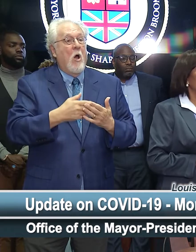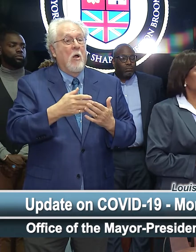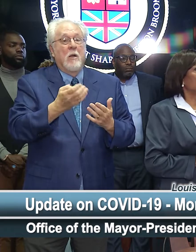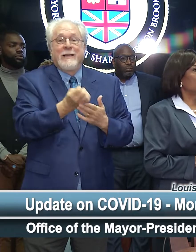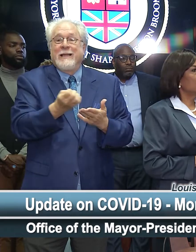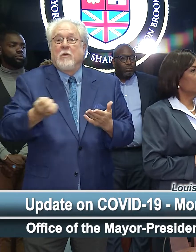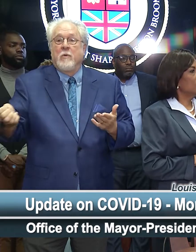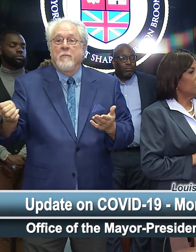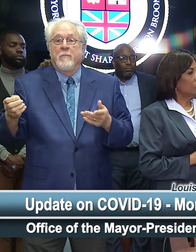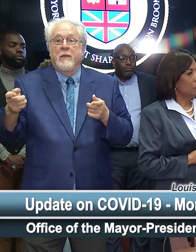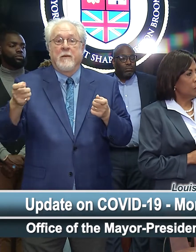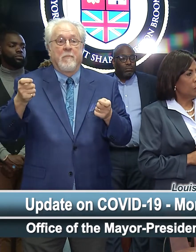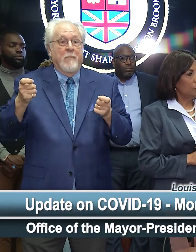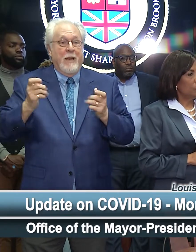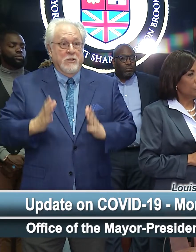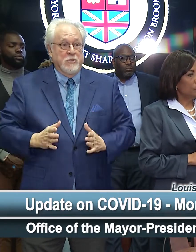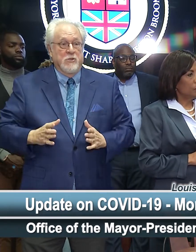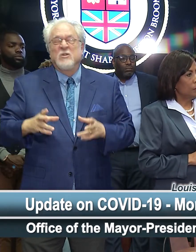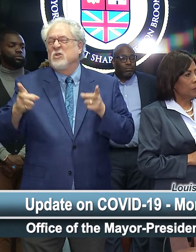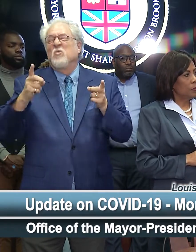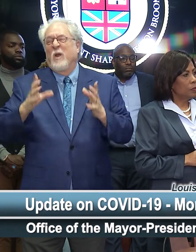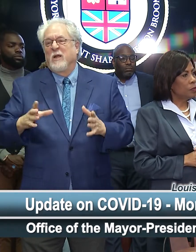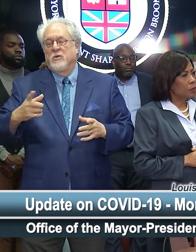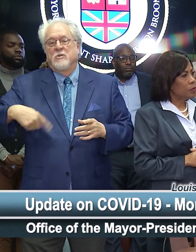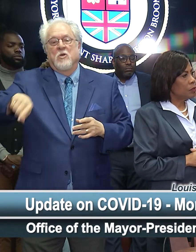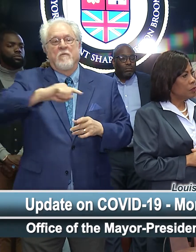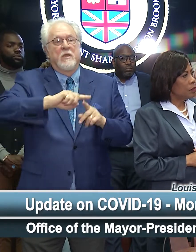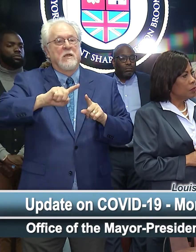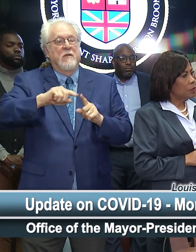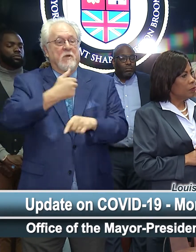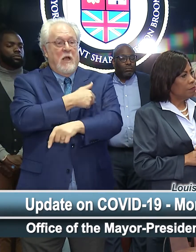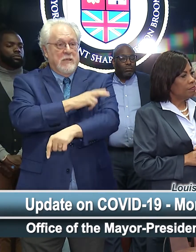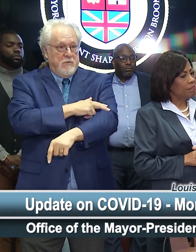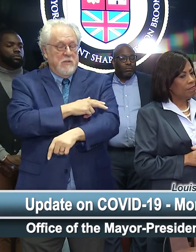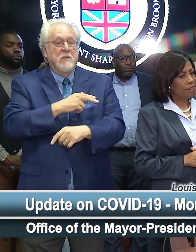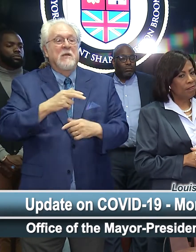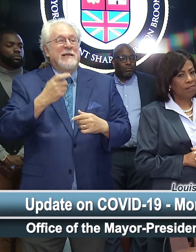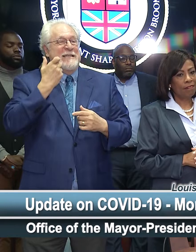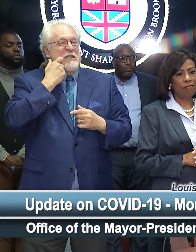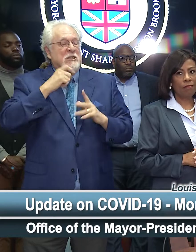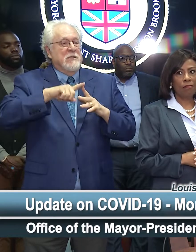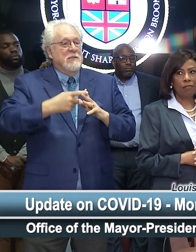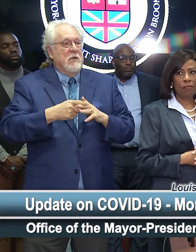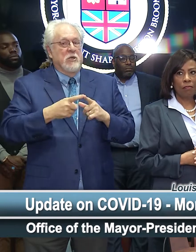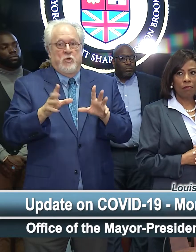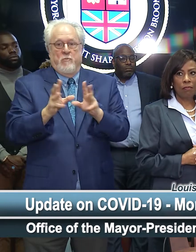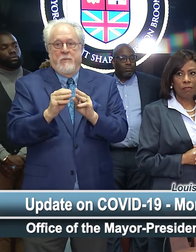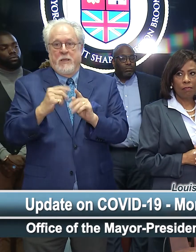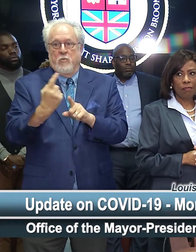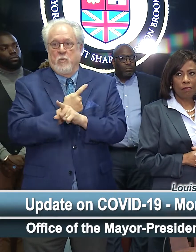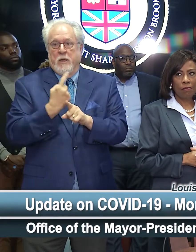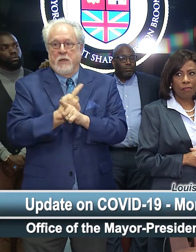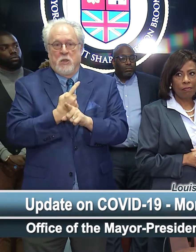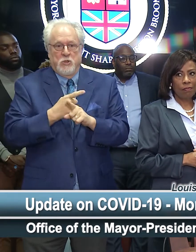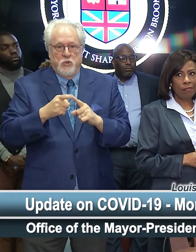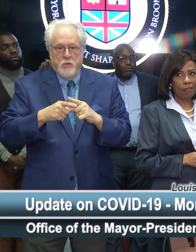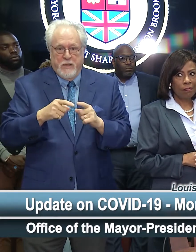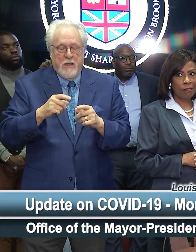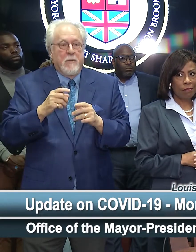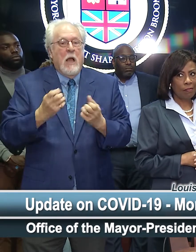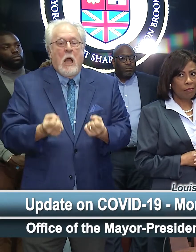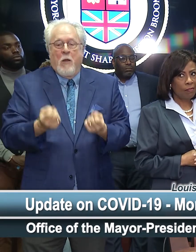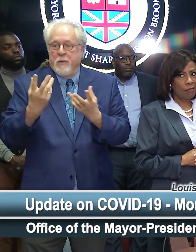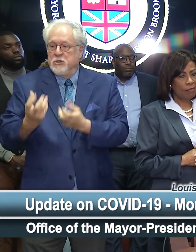management directors of the major the hospitals in town have just started to meet on a regular basis to keep